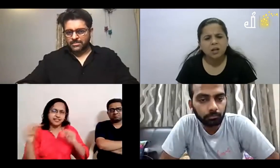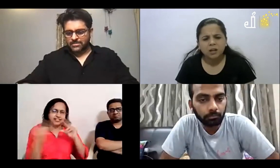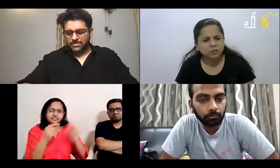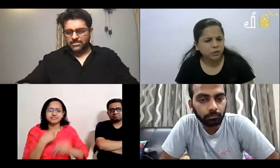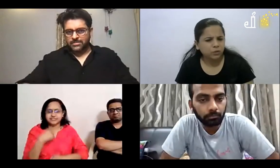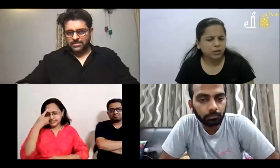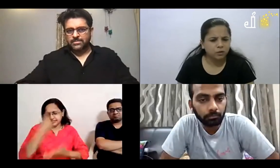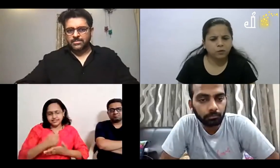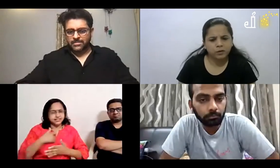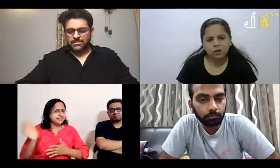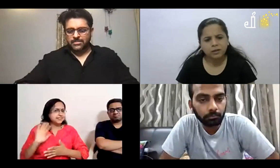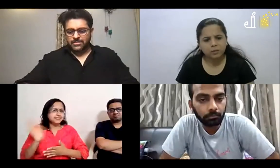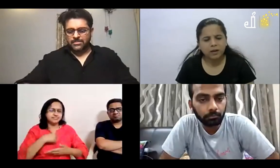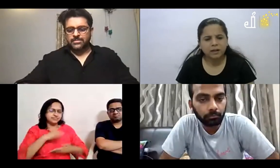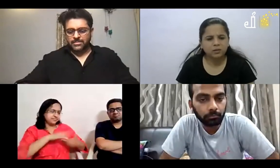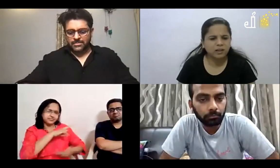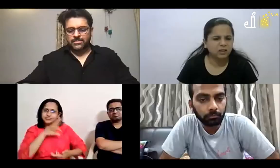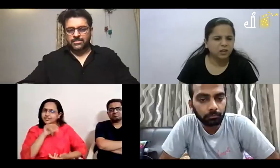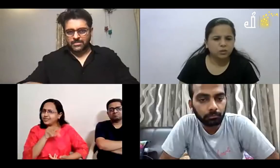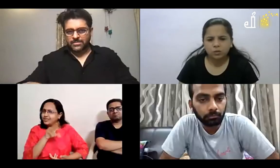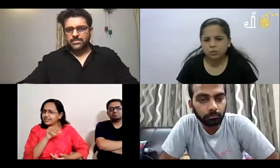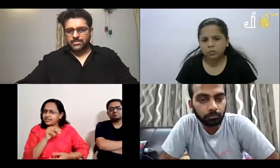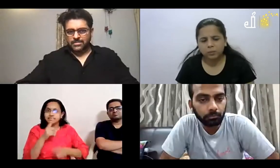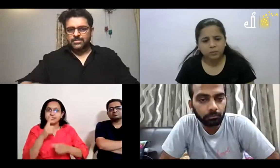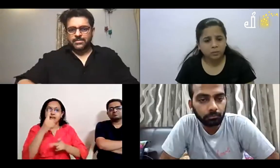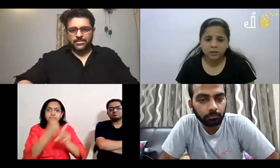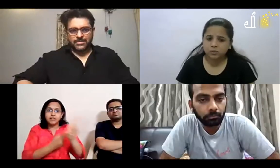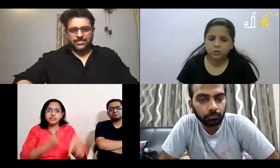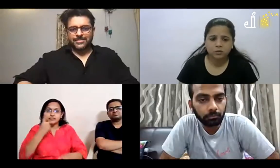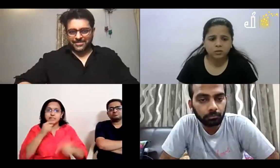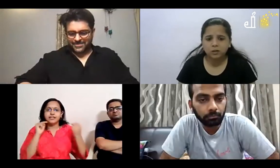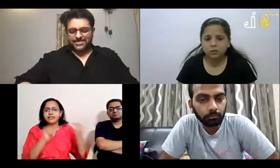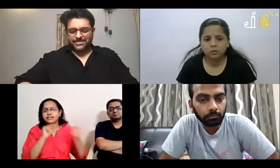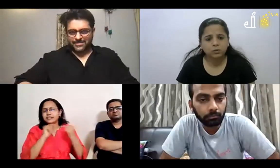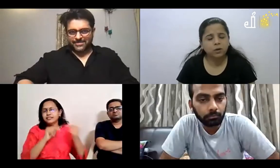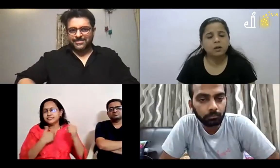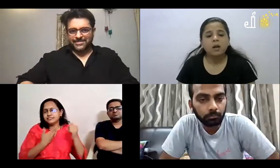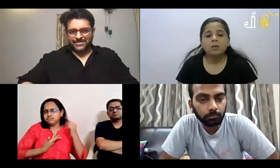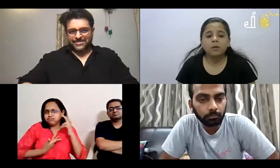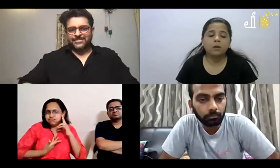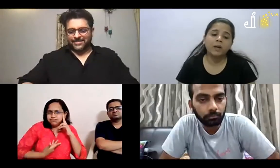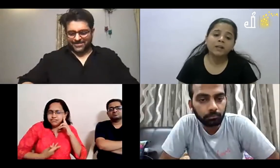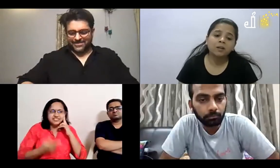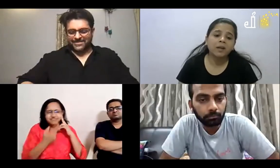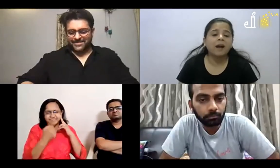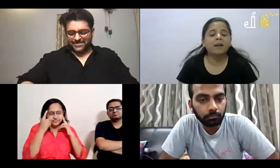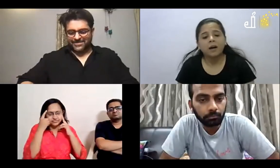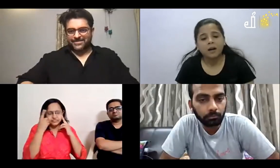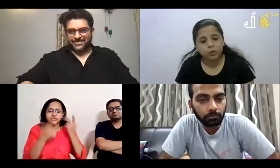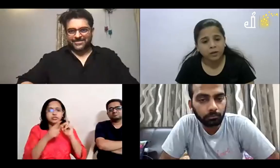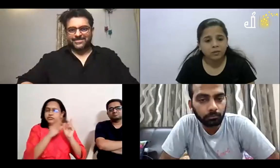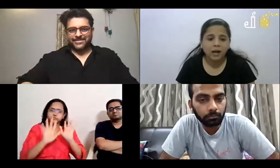said it's good. You can go for the cochlear implant. I was like, no. My husband was also saying no. So for 1 year we